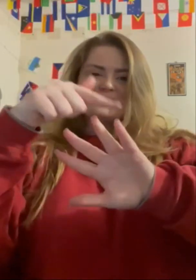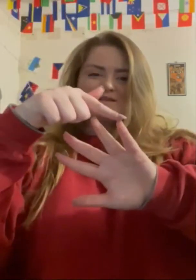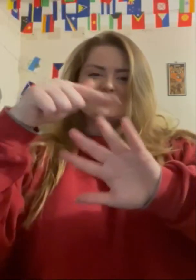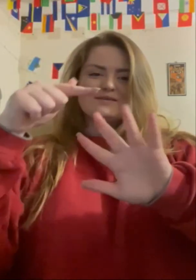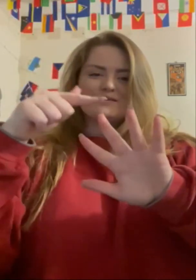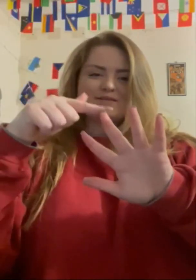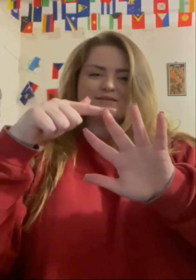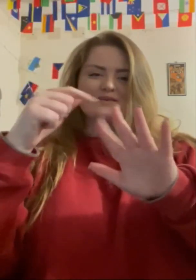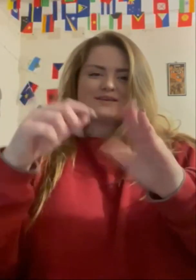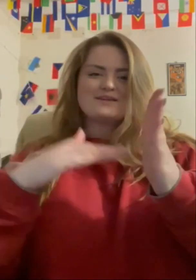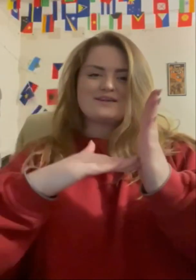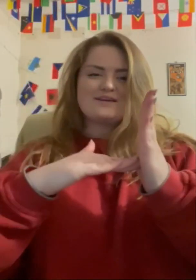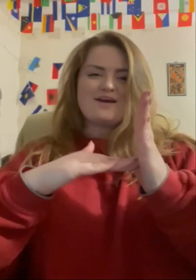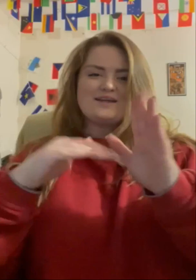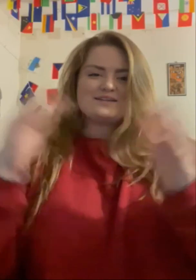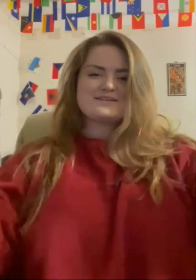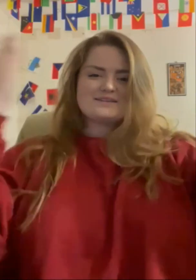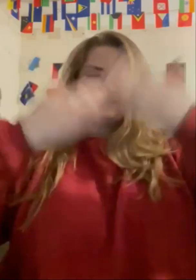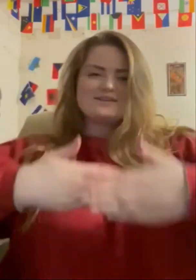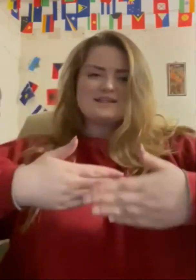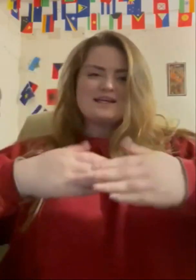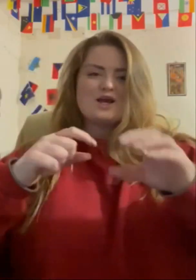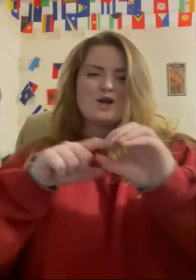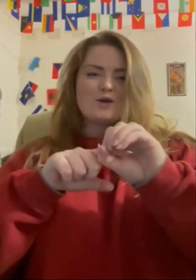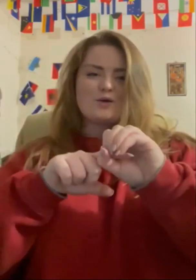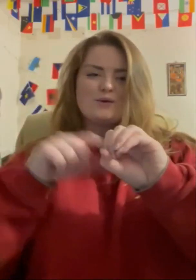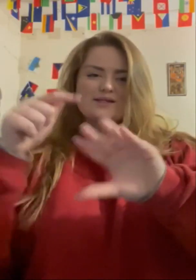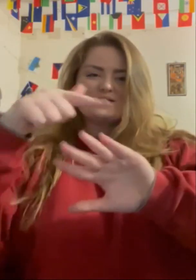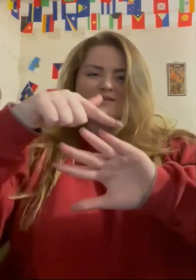quiz nights,